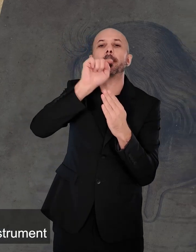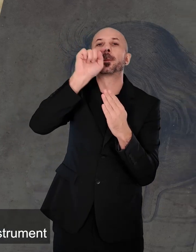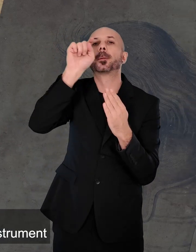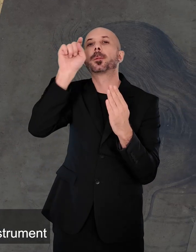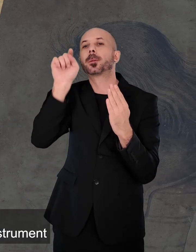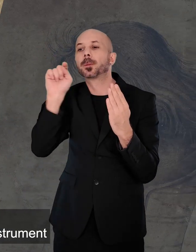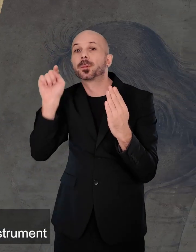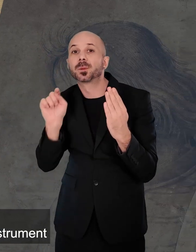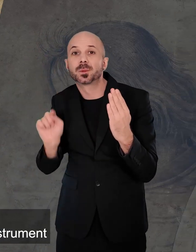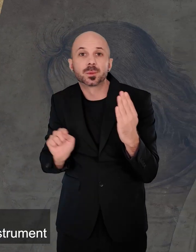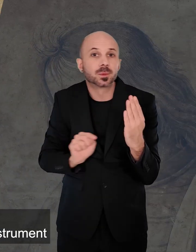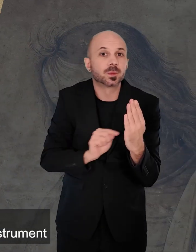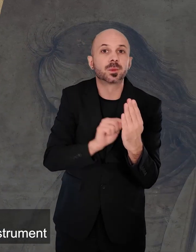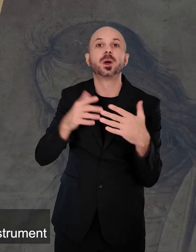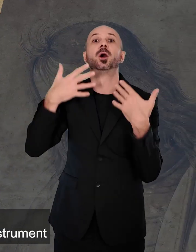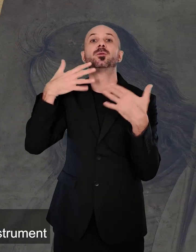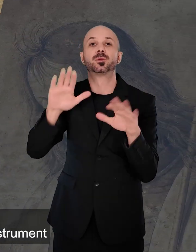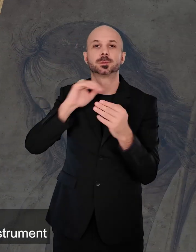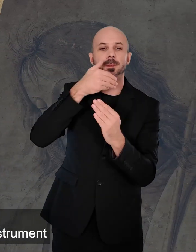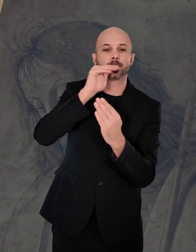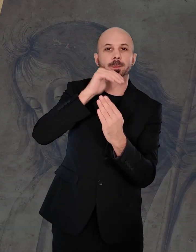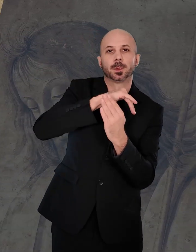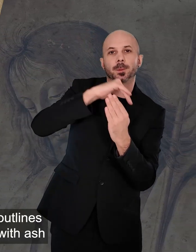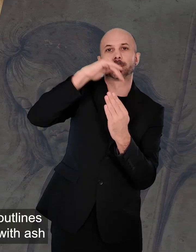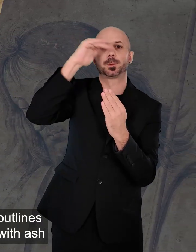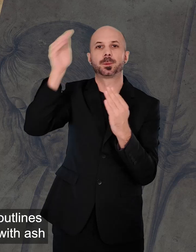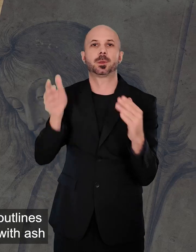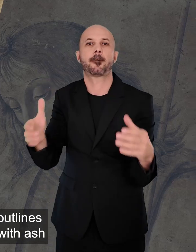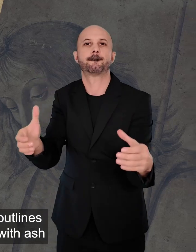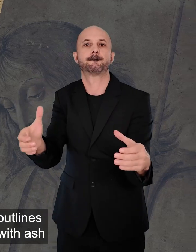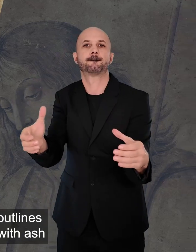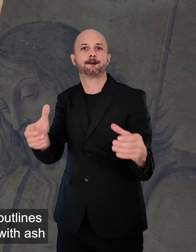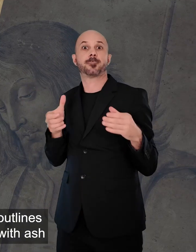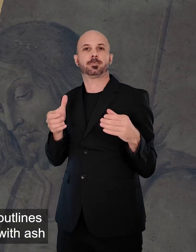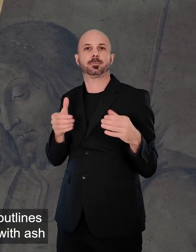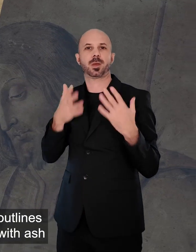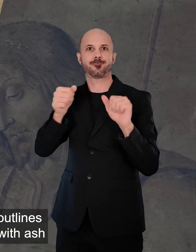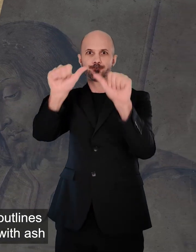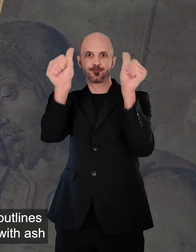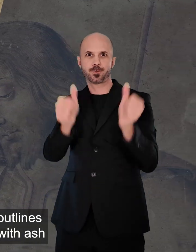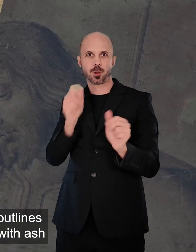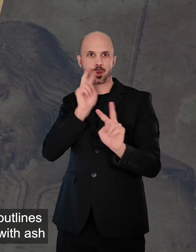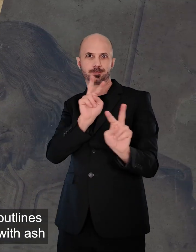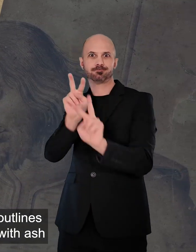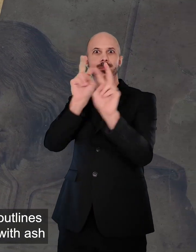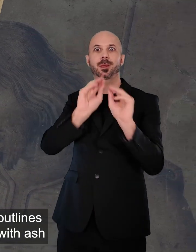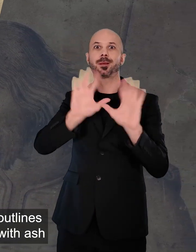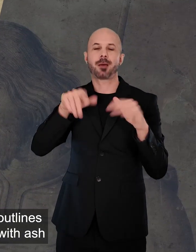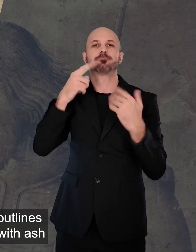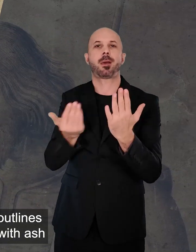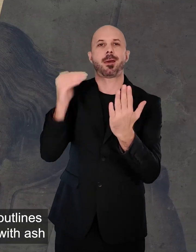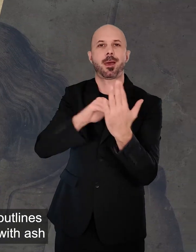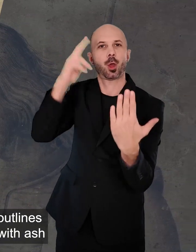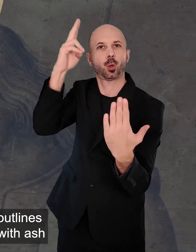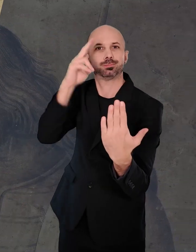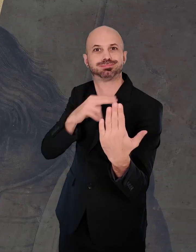required either tracing using a metal-tipped instrument or by dusting, perforating the outlines and then spreading